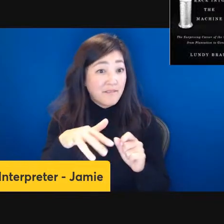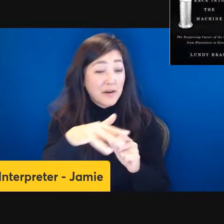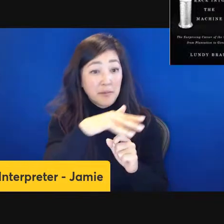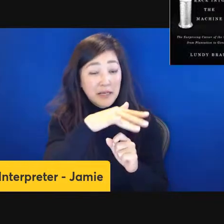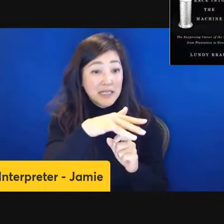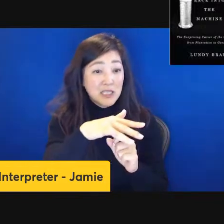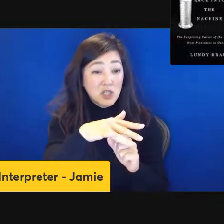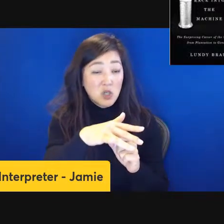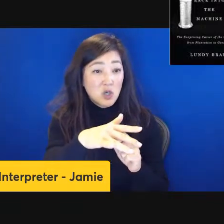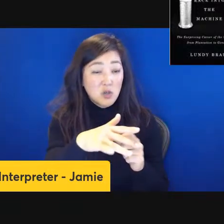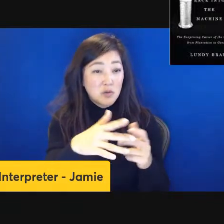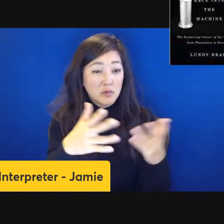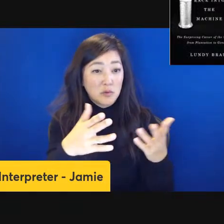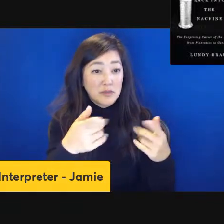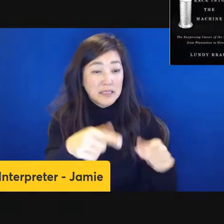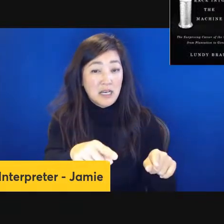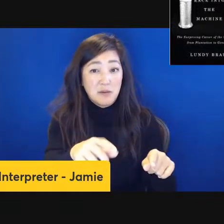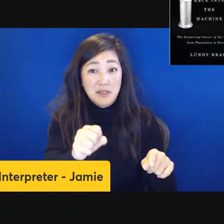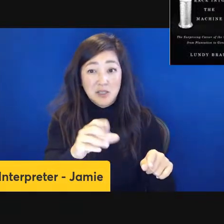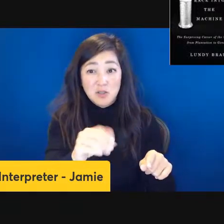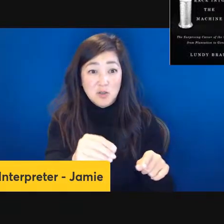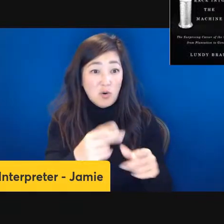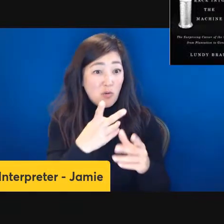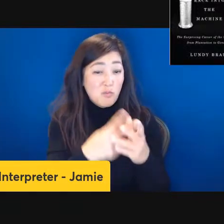the two things are linked quite